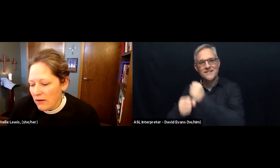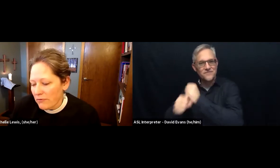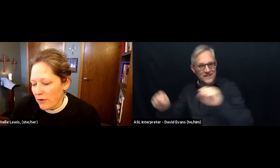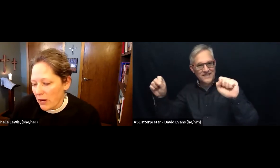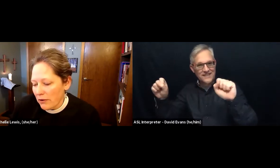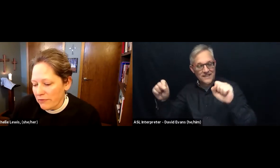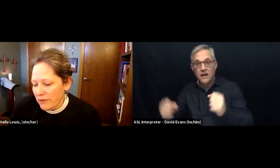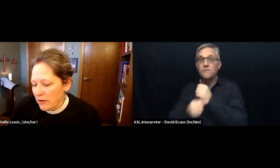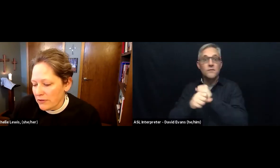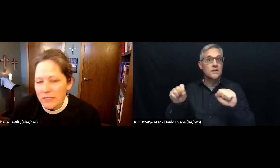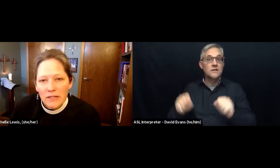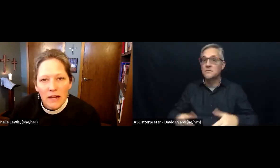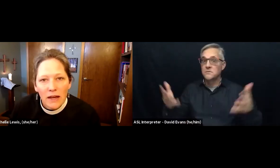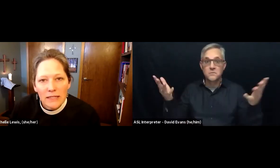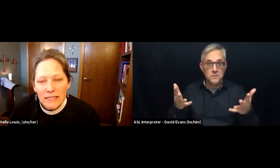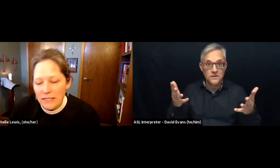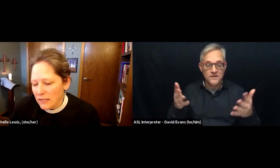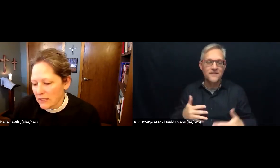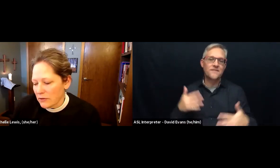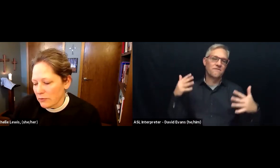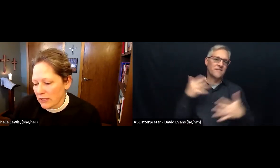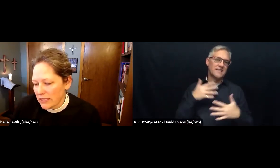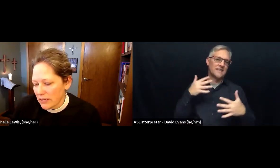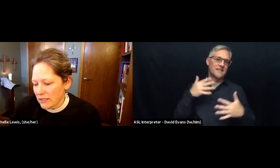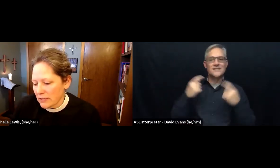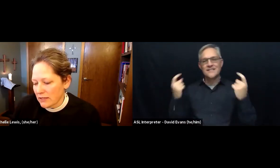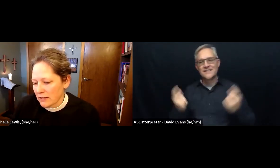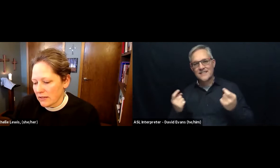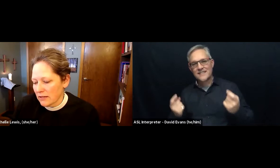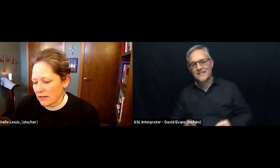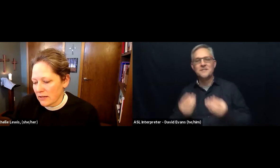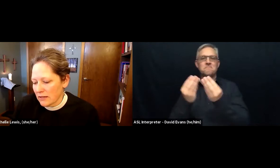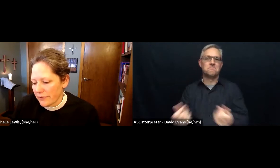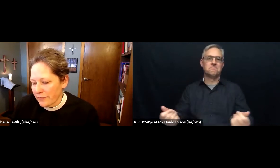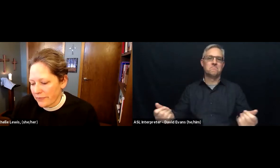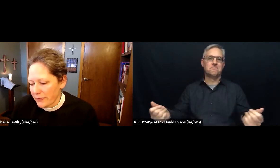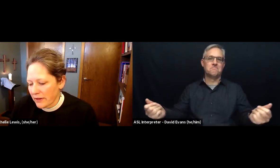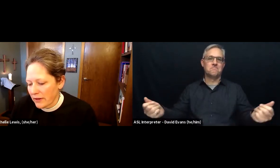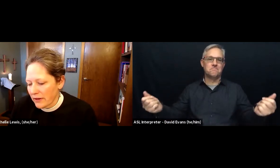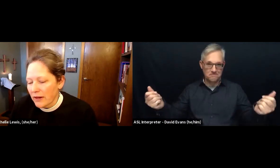Free from our fears and sins, release us.